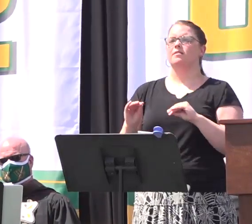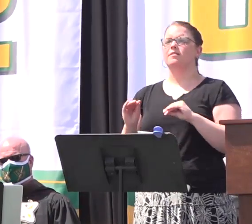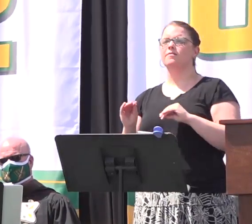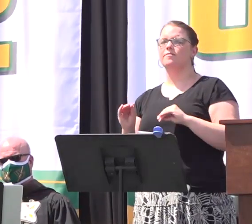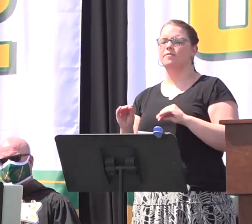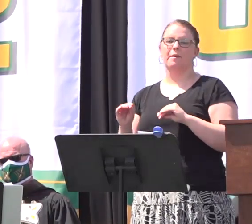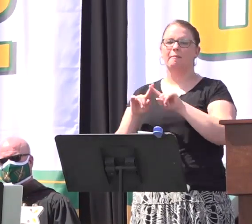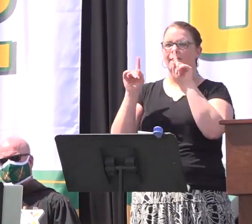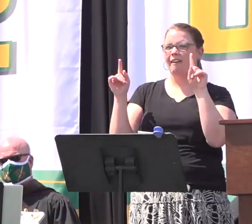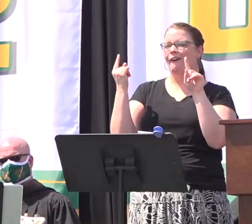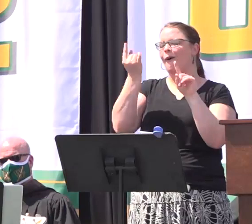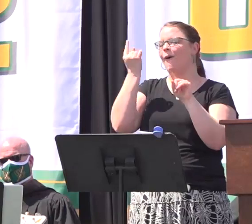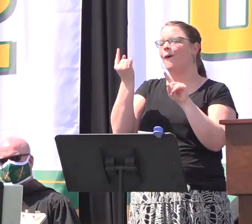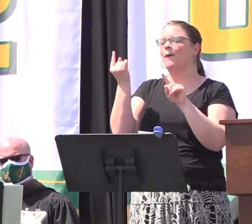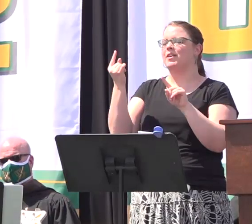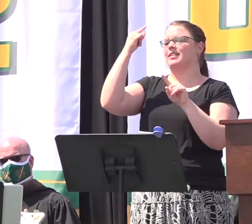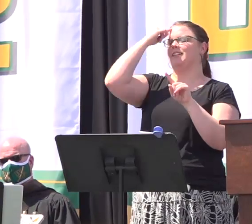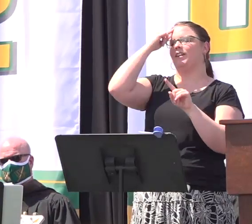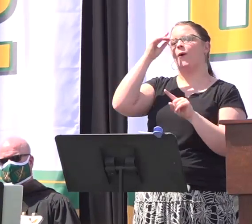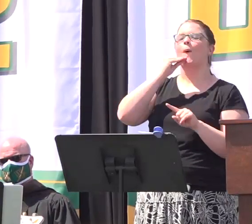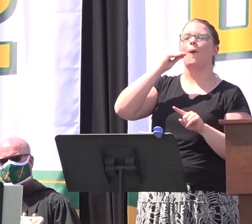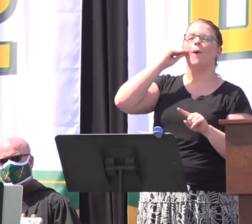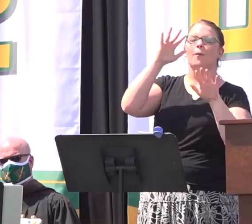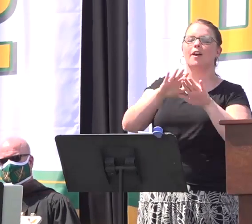of Kintyre.